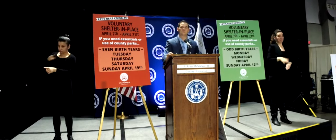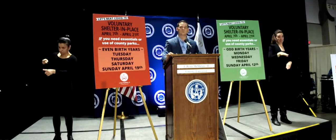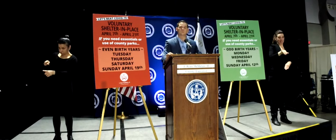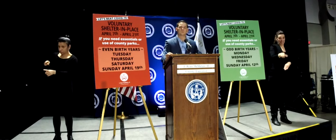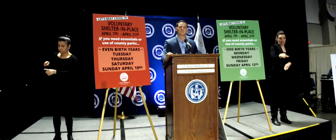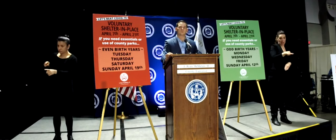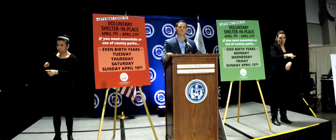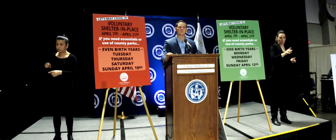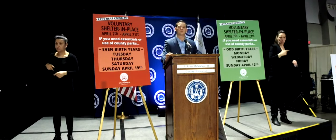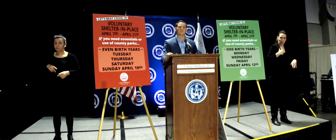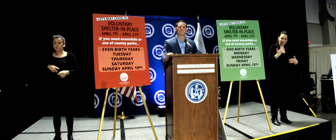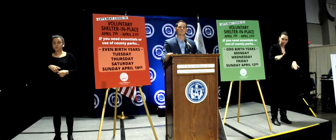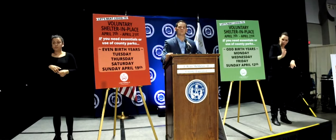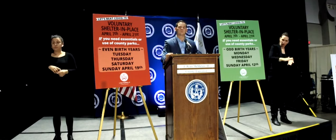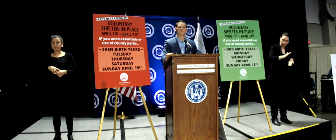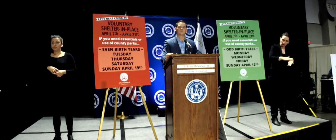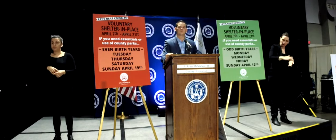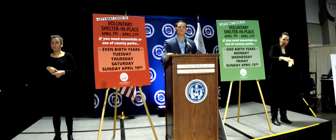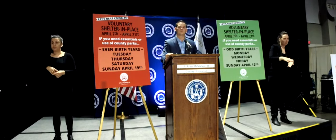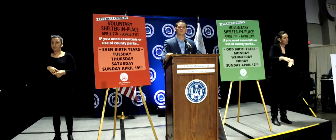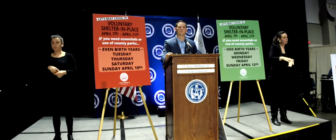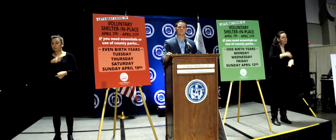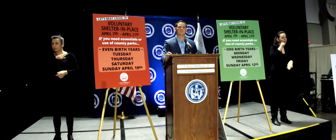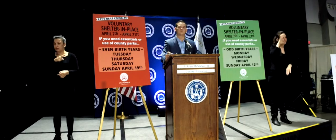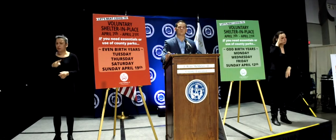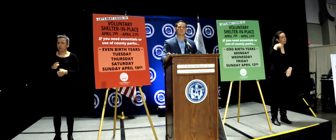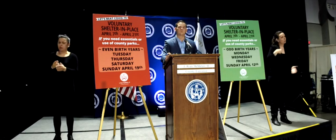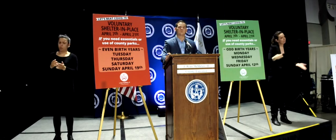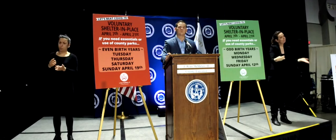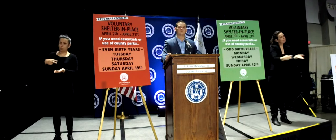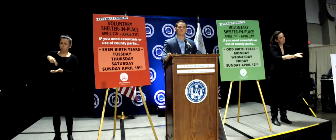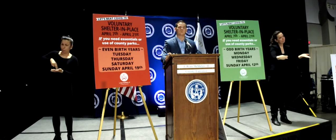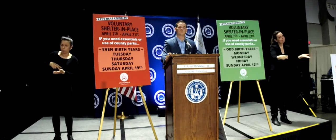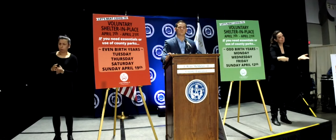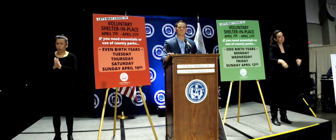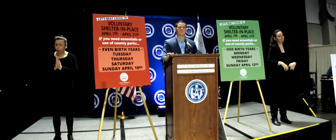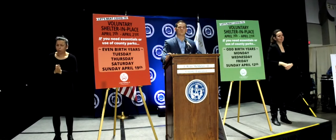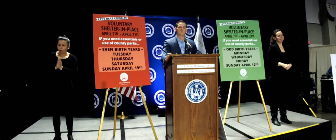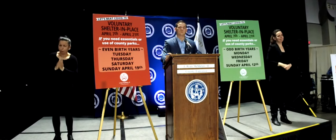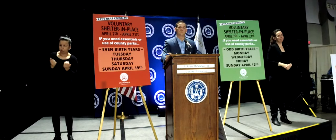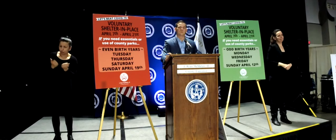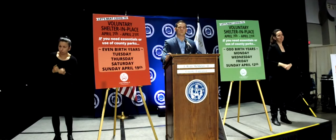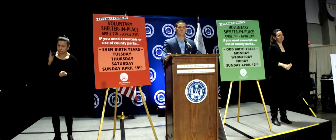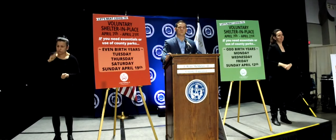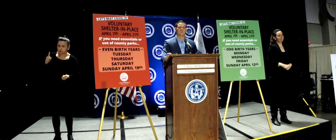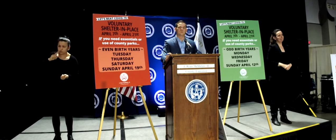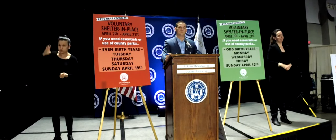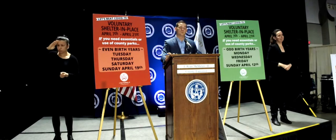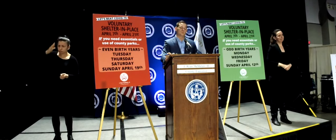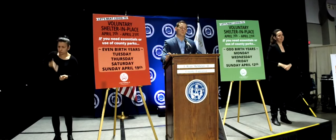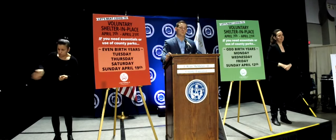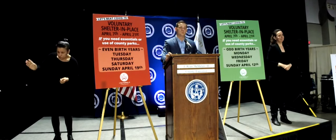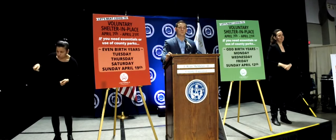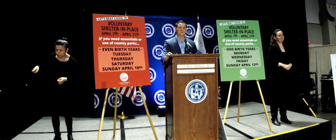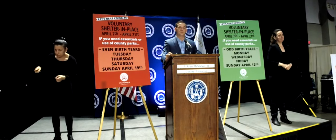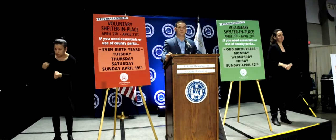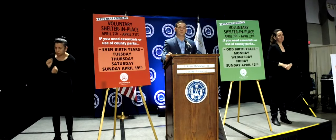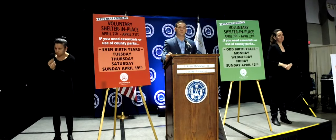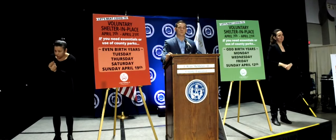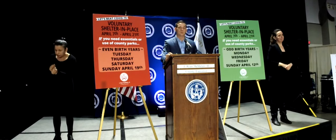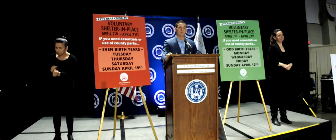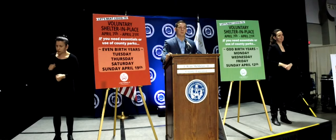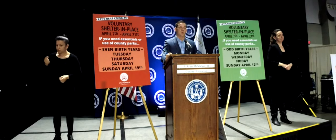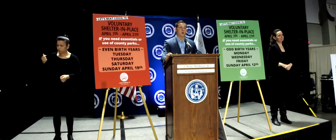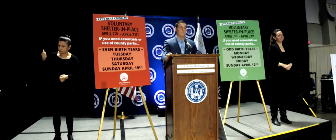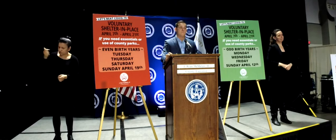stand up here and beg day after day, why aren't police officers going out and just throwing these out one day to people and finally giving